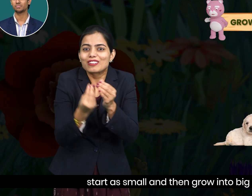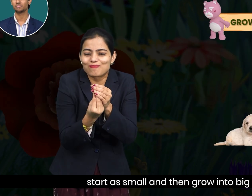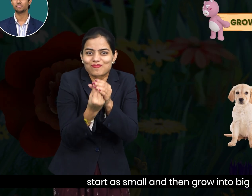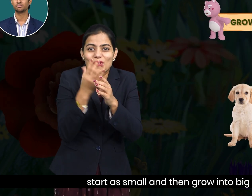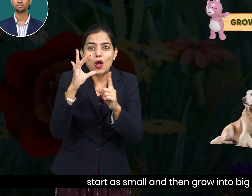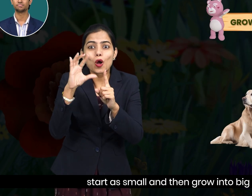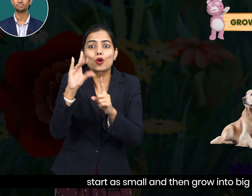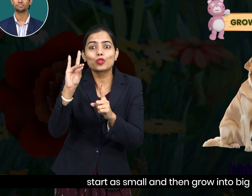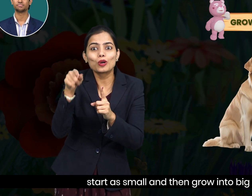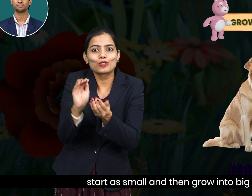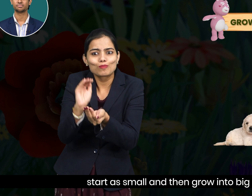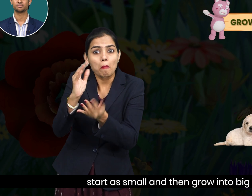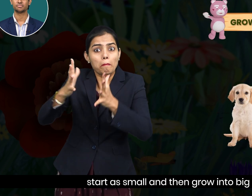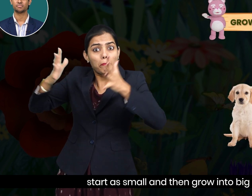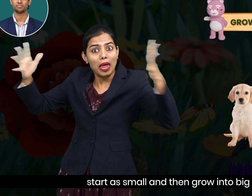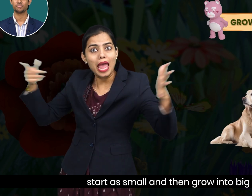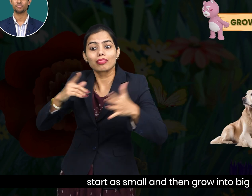dogs.